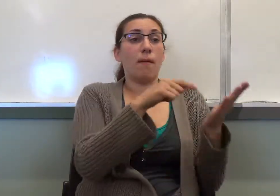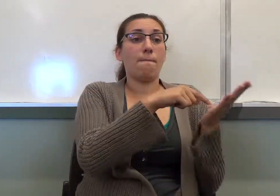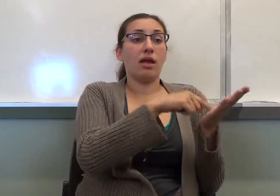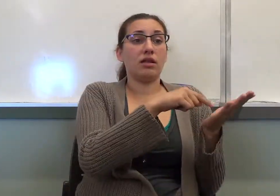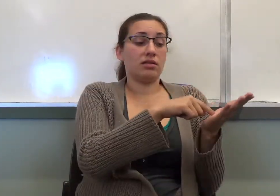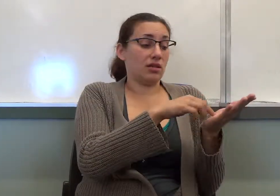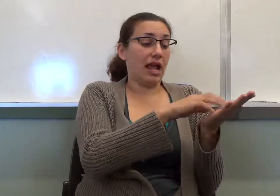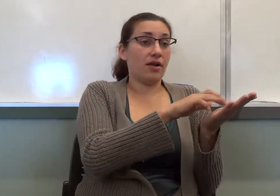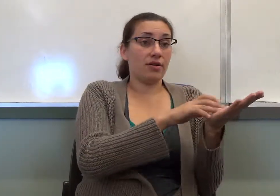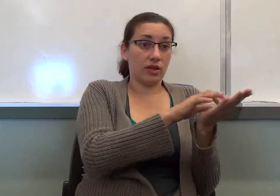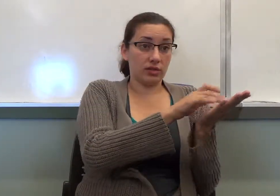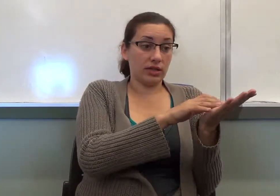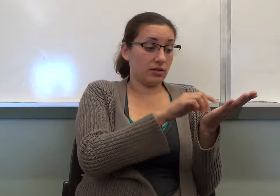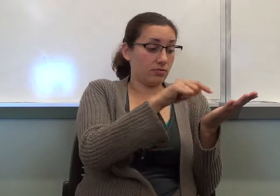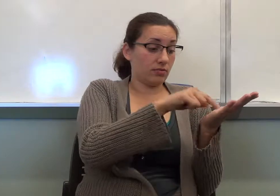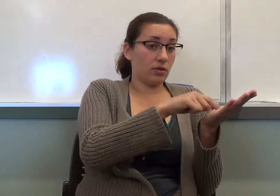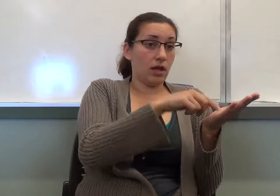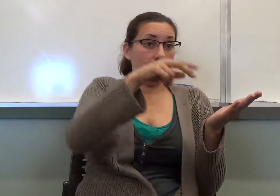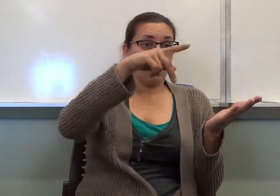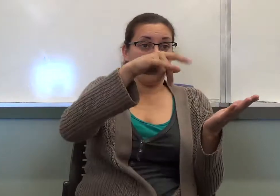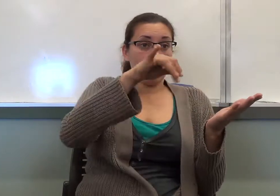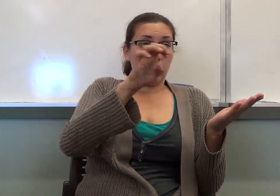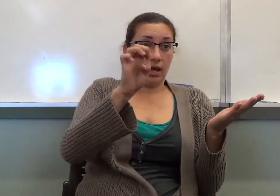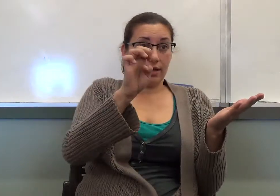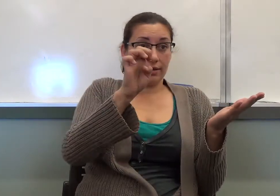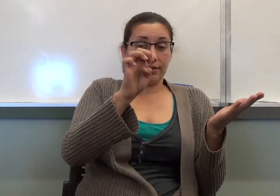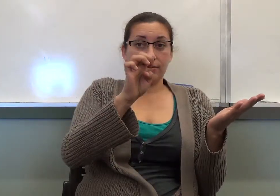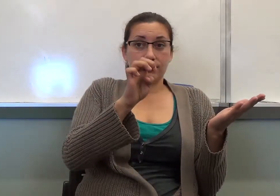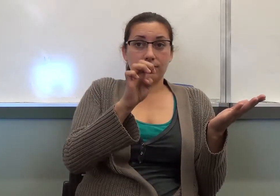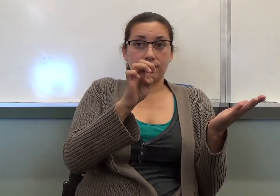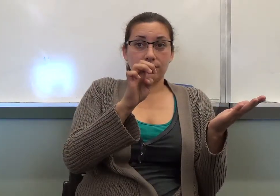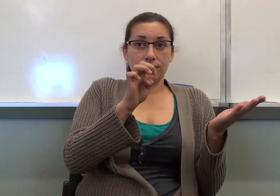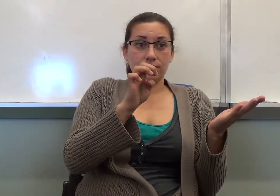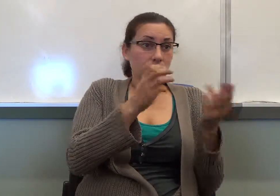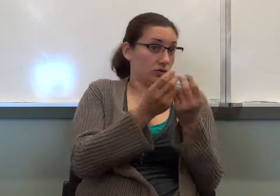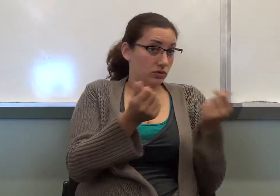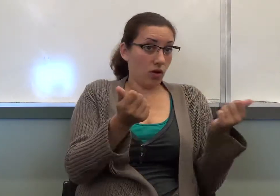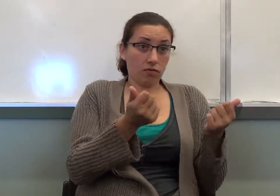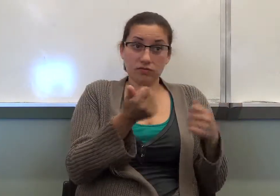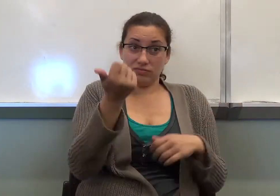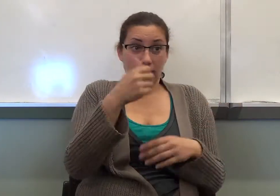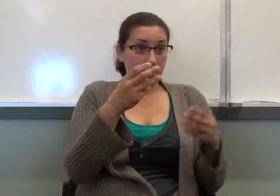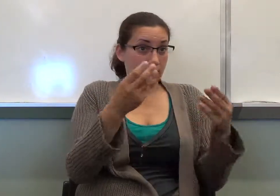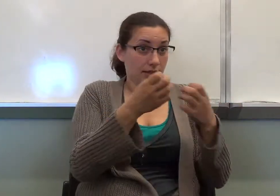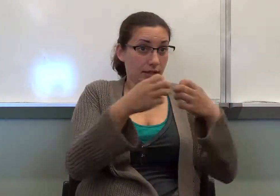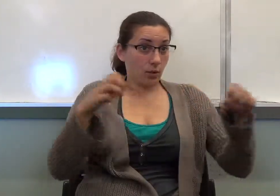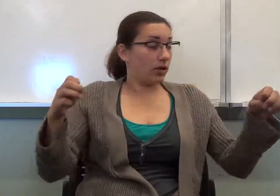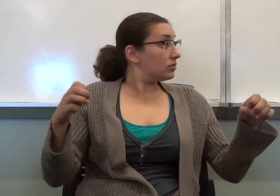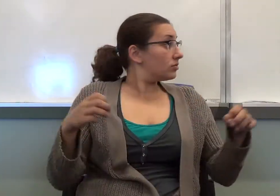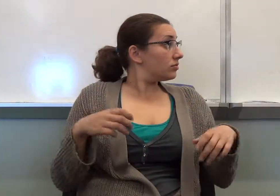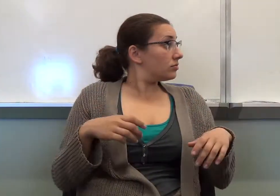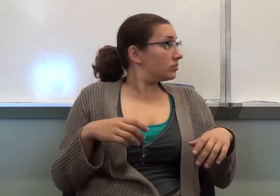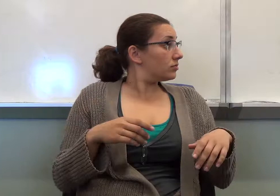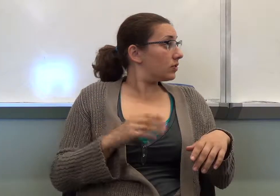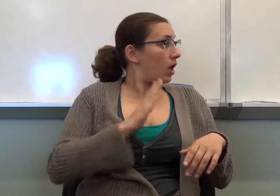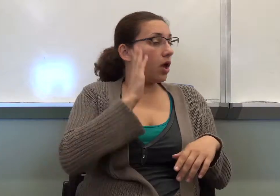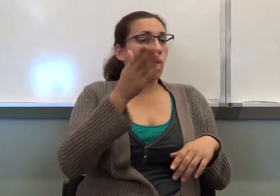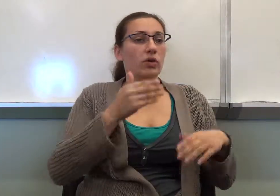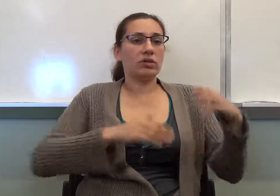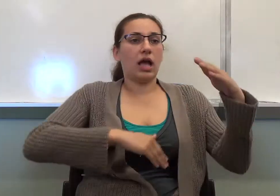calculator for pi when you're using it in a problem, to solve a problem, it will give you up to there. Now, probably